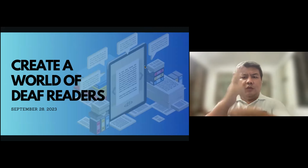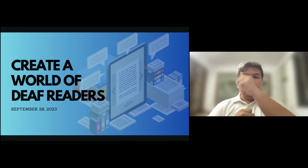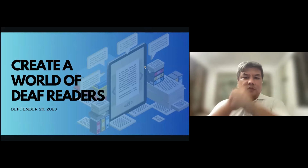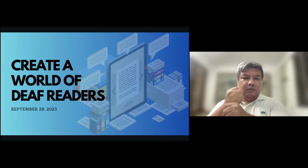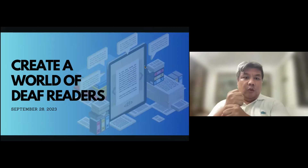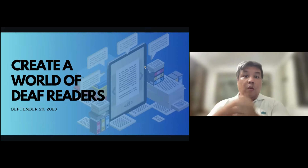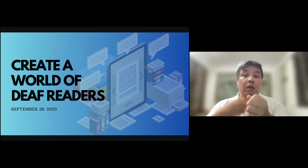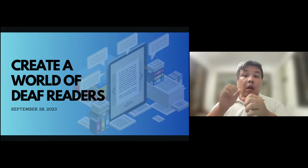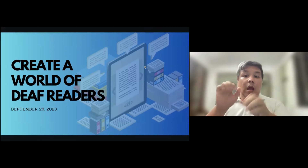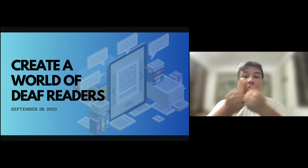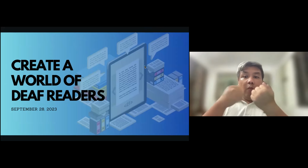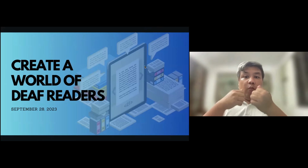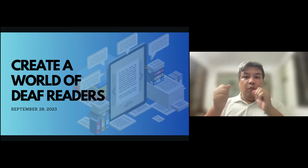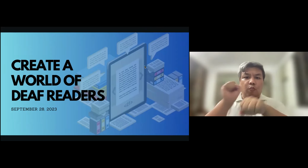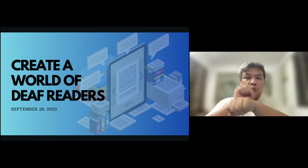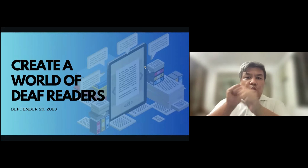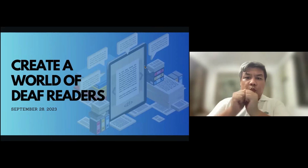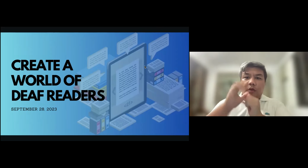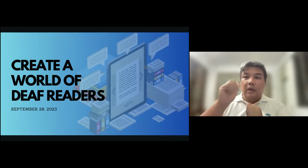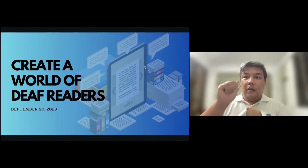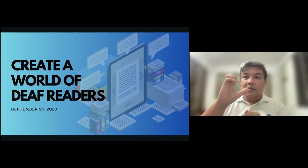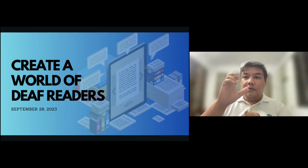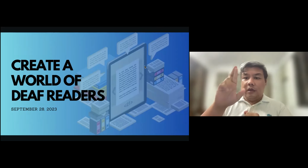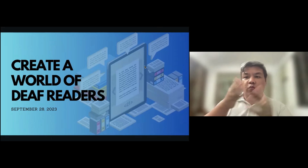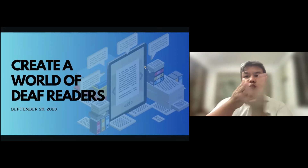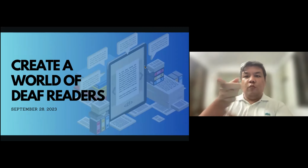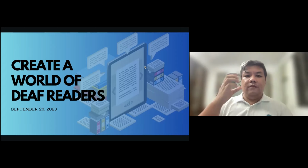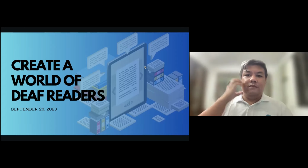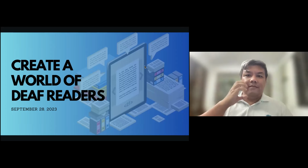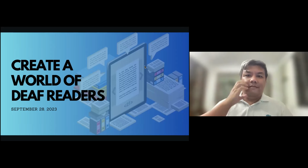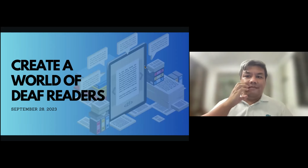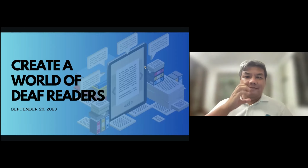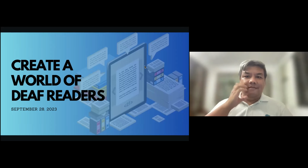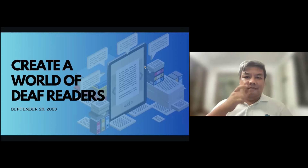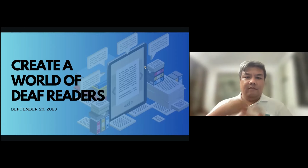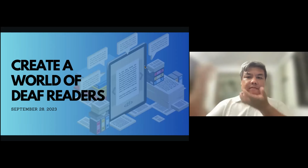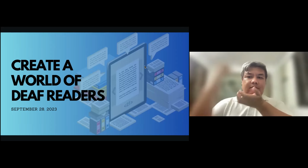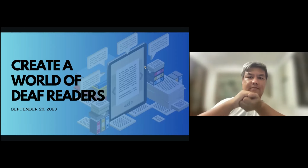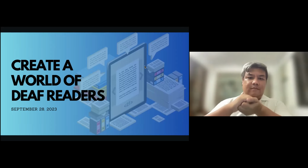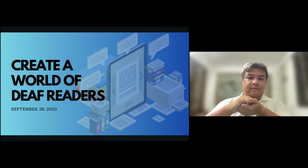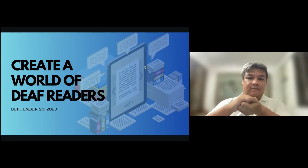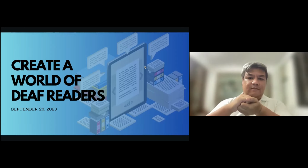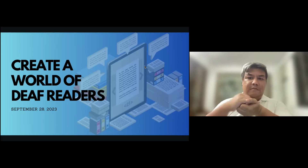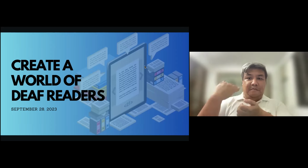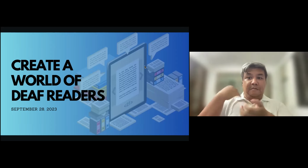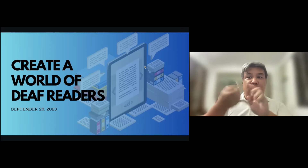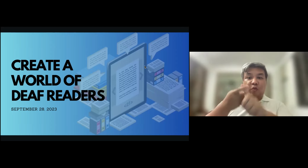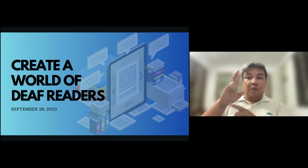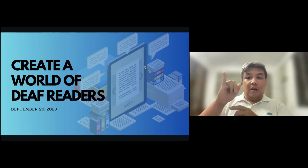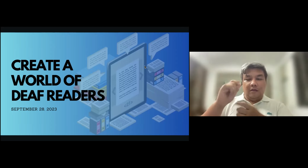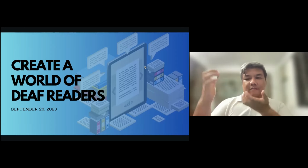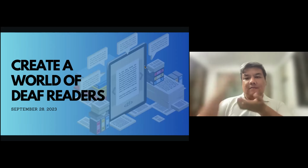ACR. And then I was also in the program for the last 3 years. And then I came across